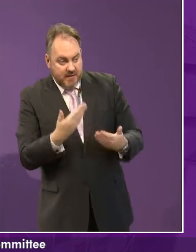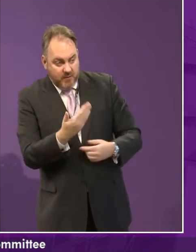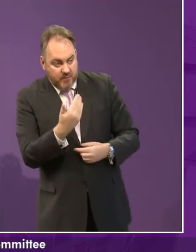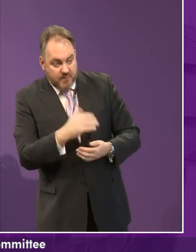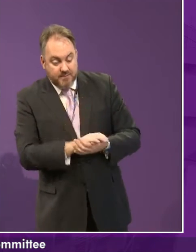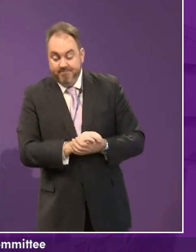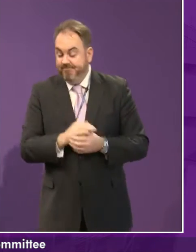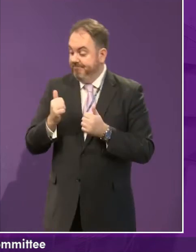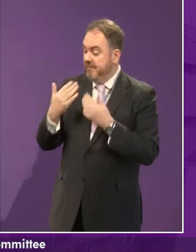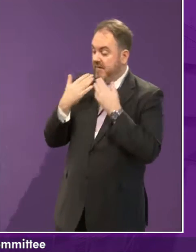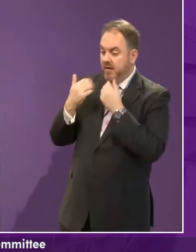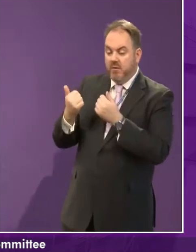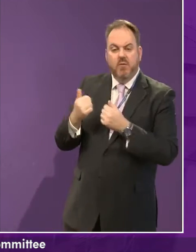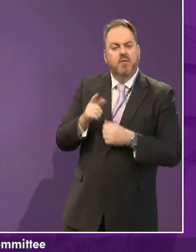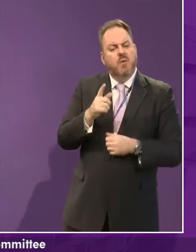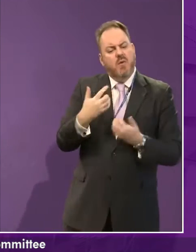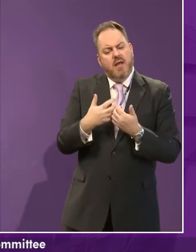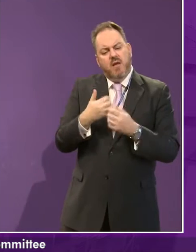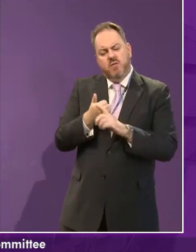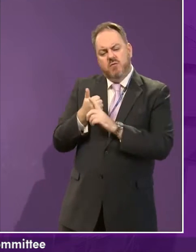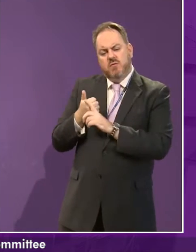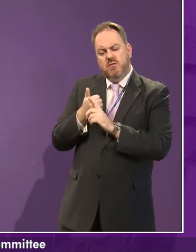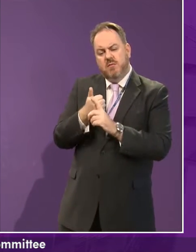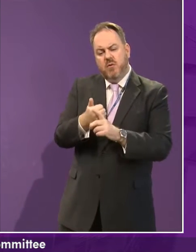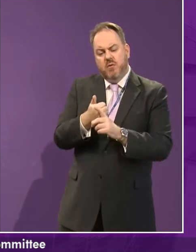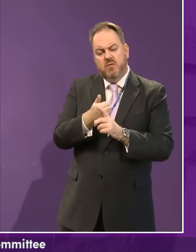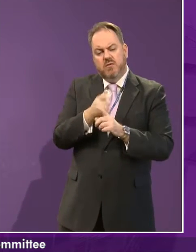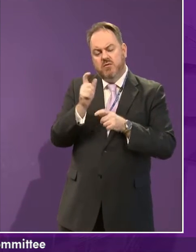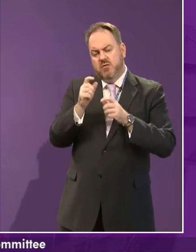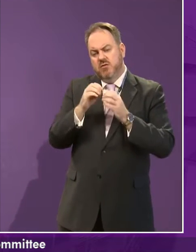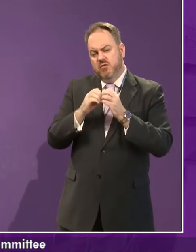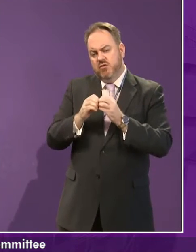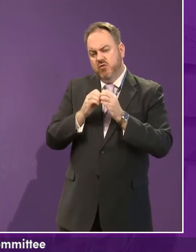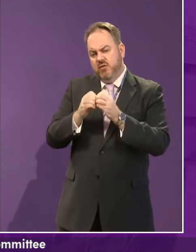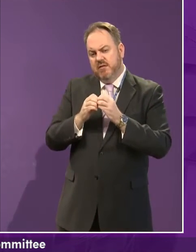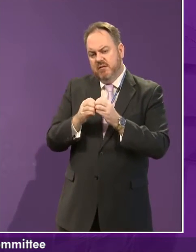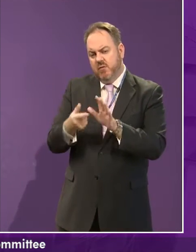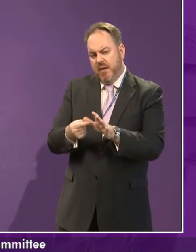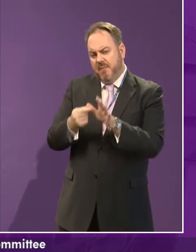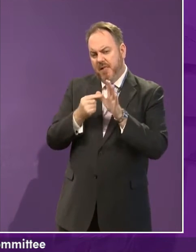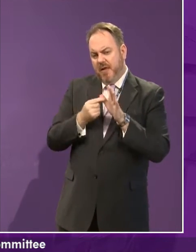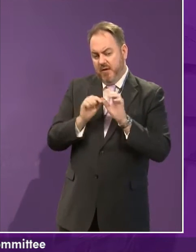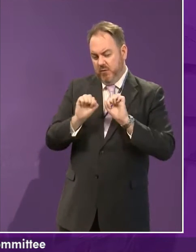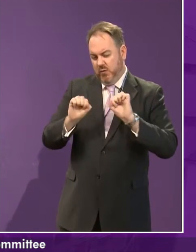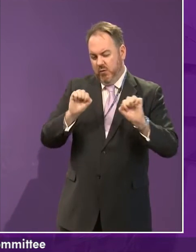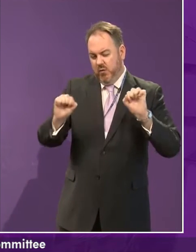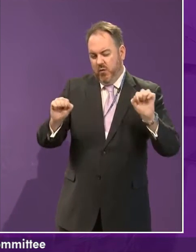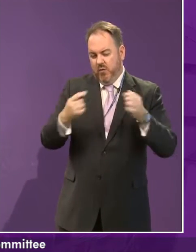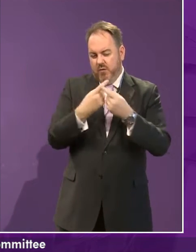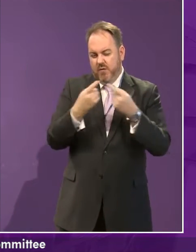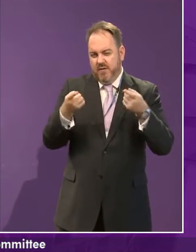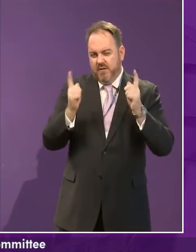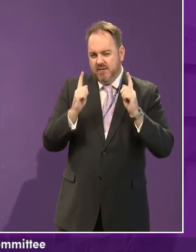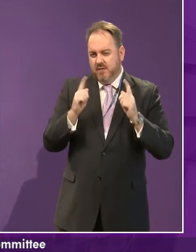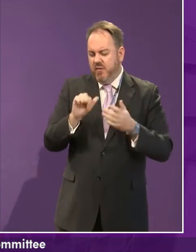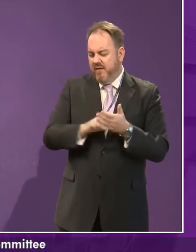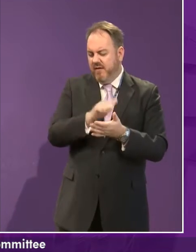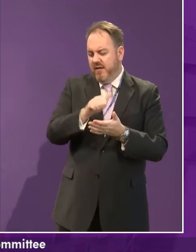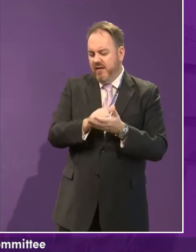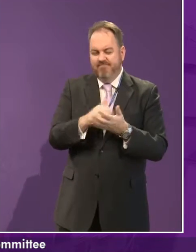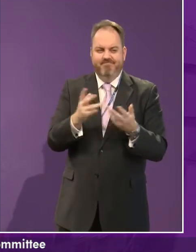students with a disability making application to your institution? And do you think there's a common standard,